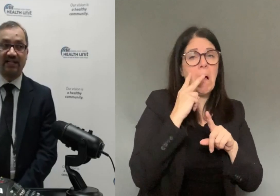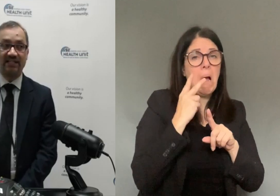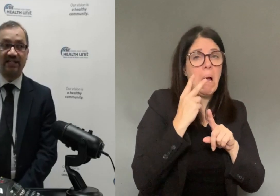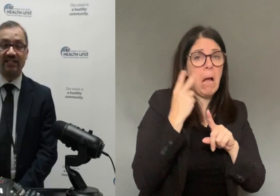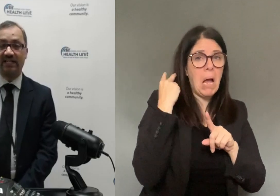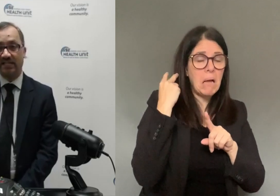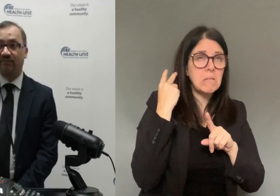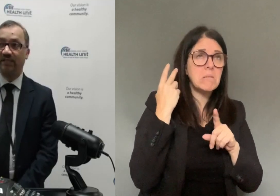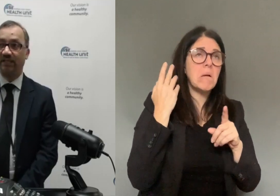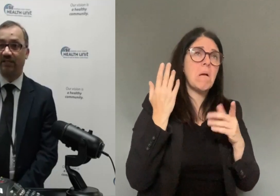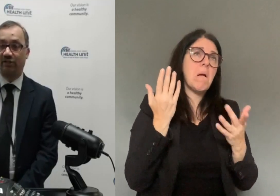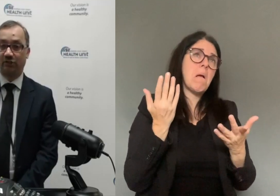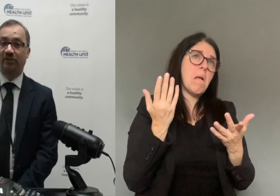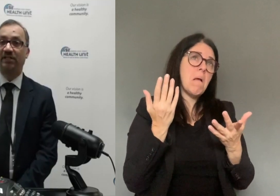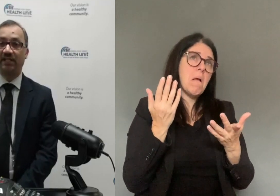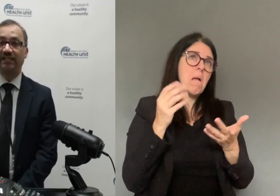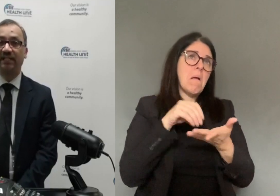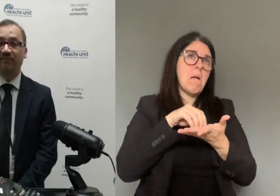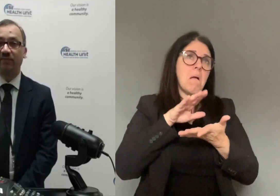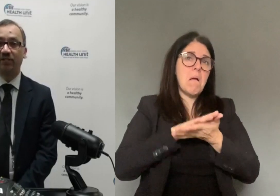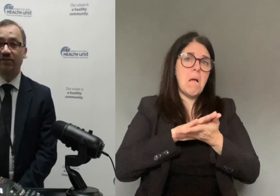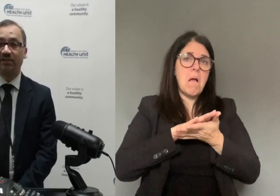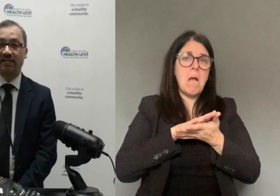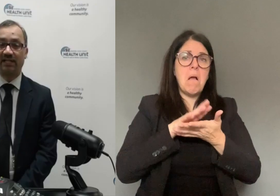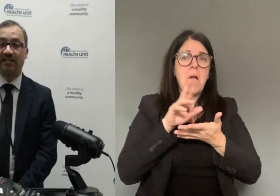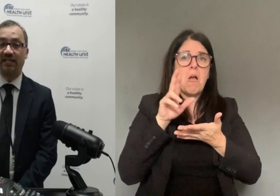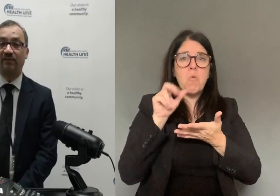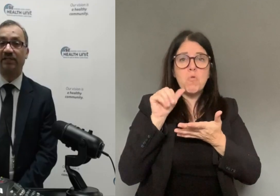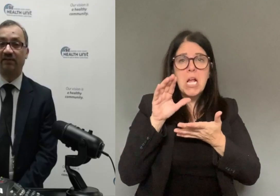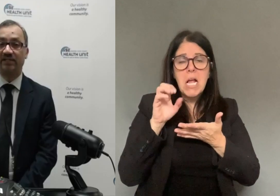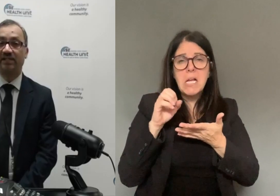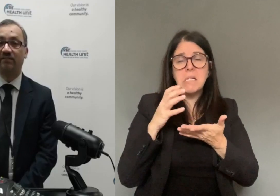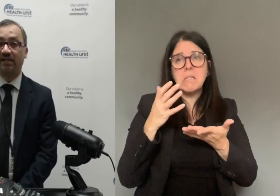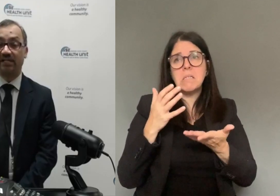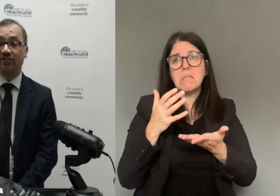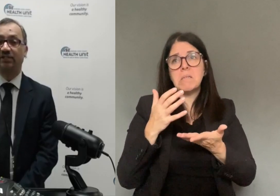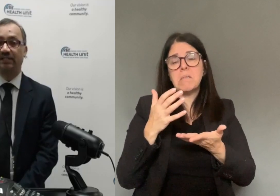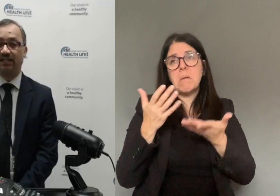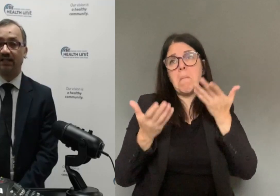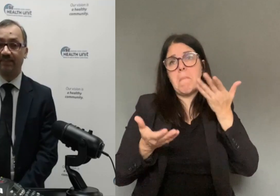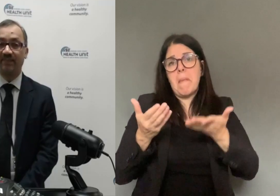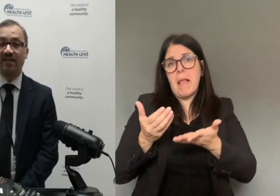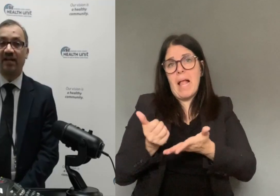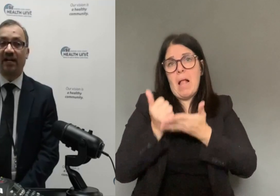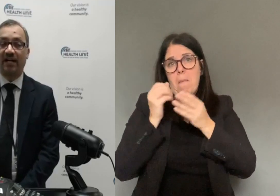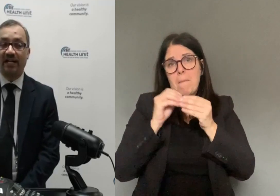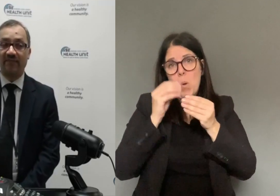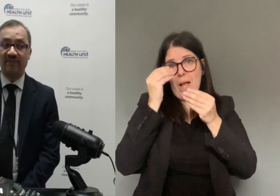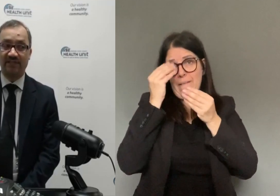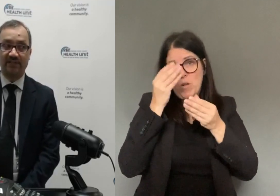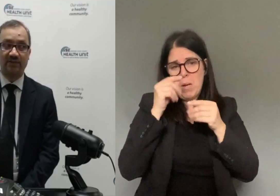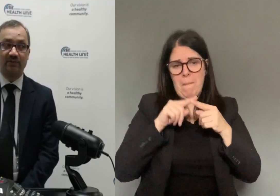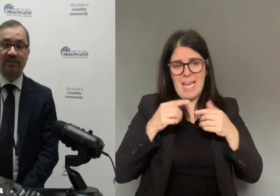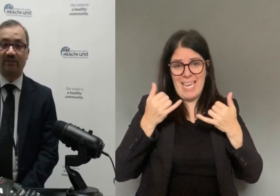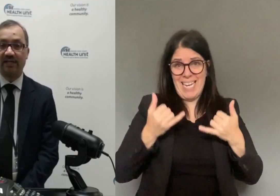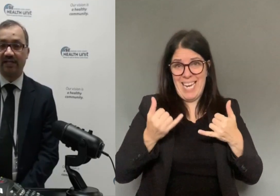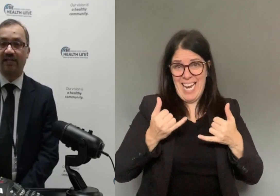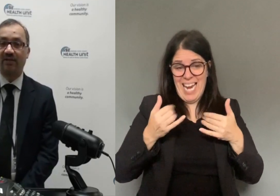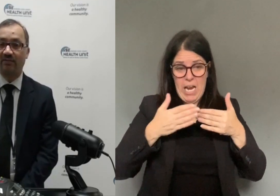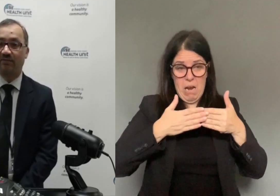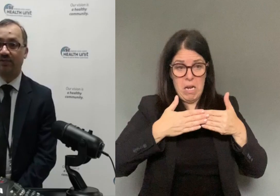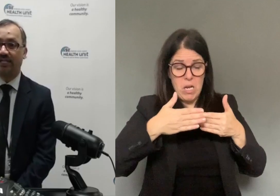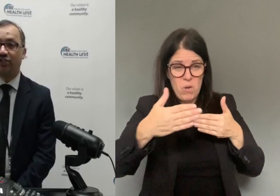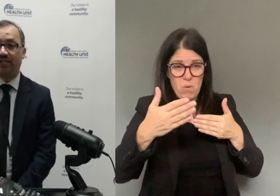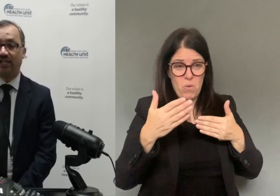a hindsight, yes, we could collect that information, and then it will give us some additional data. If we start to do that right